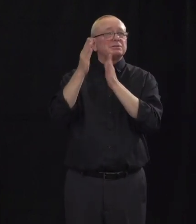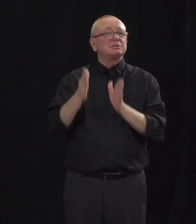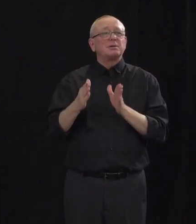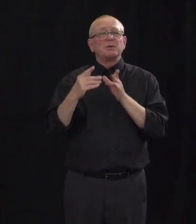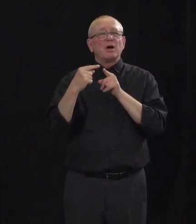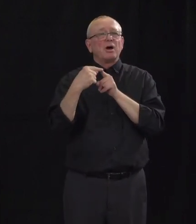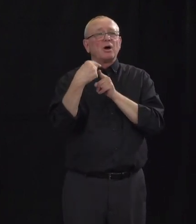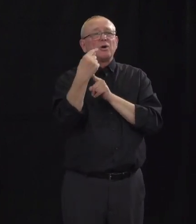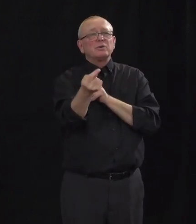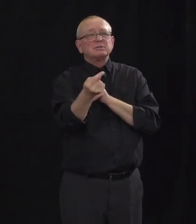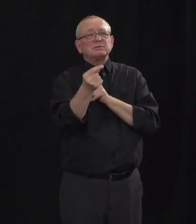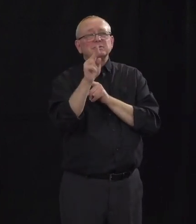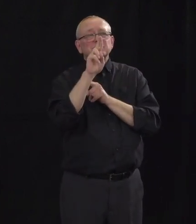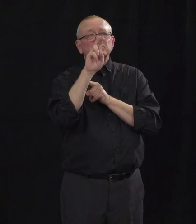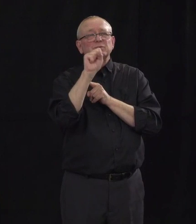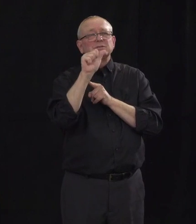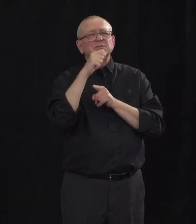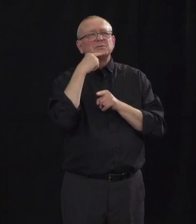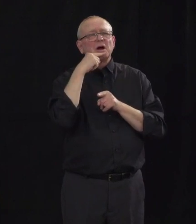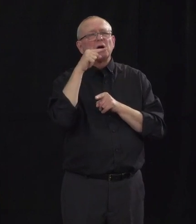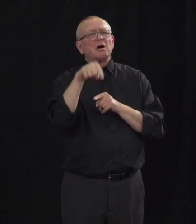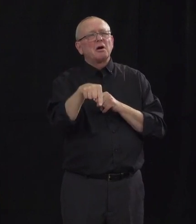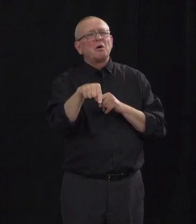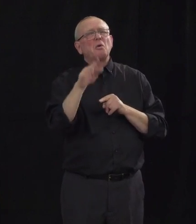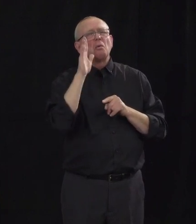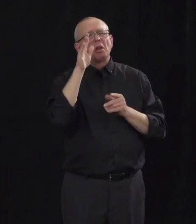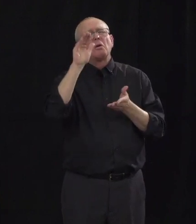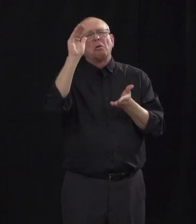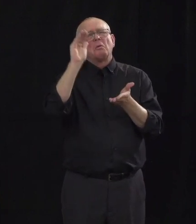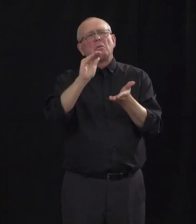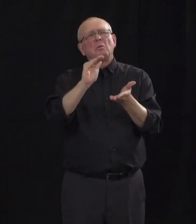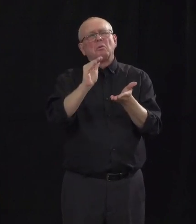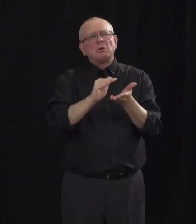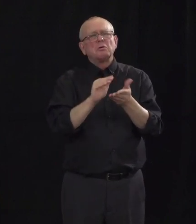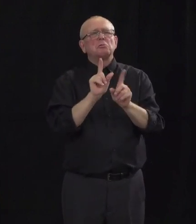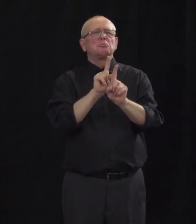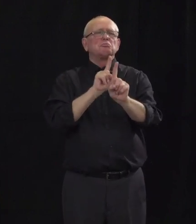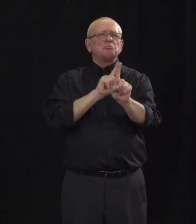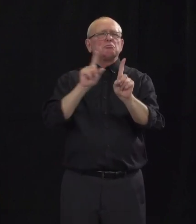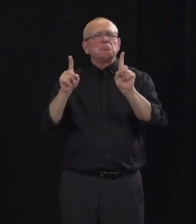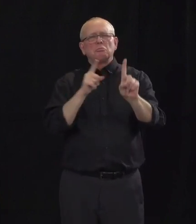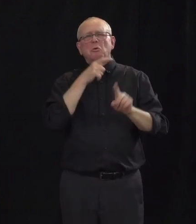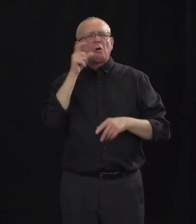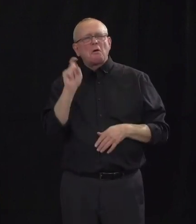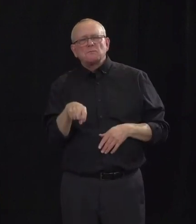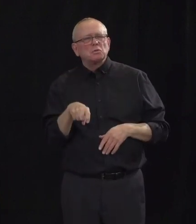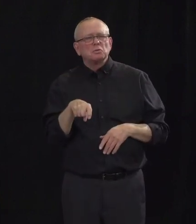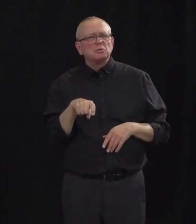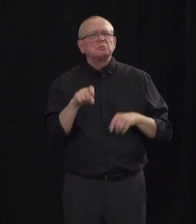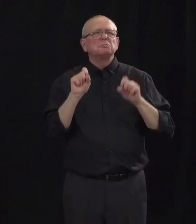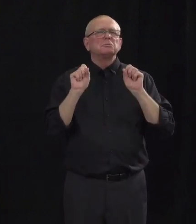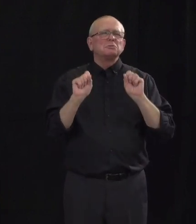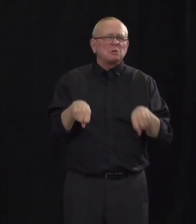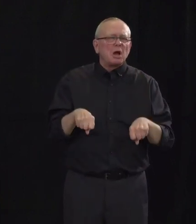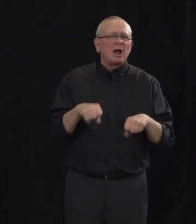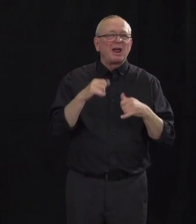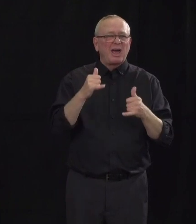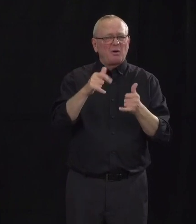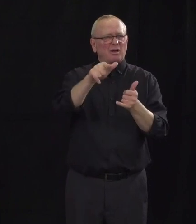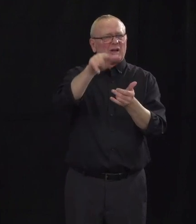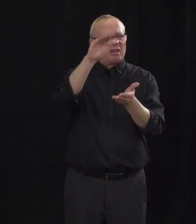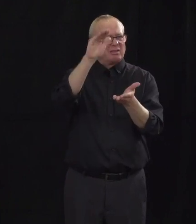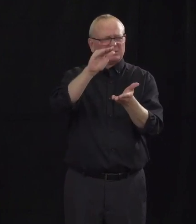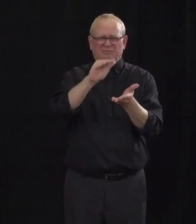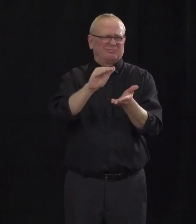rules, what effect that could have on the public? So I would say that, as you mentioned, we have taken